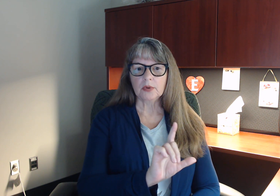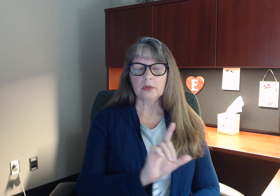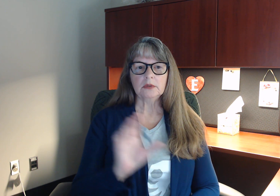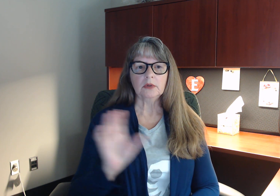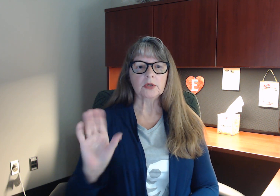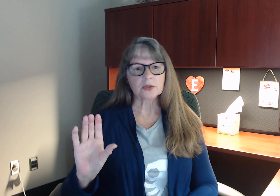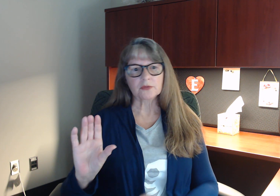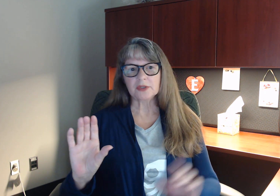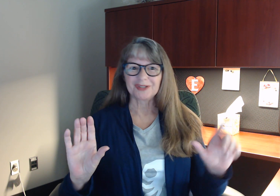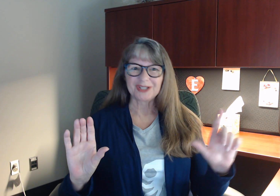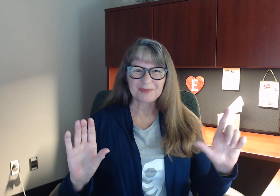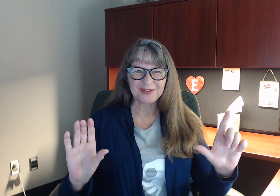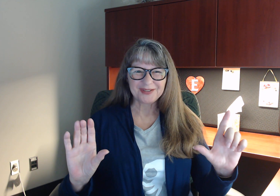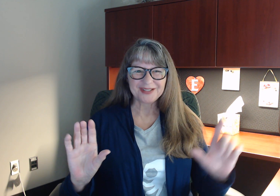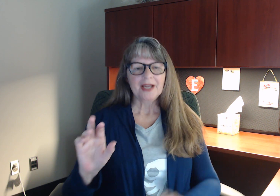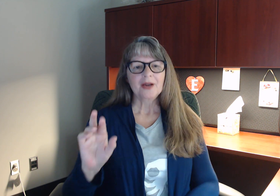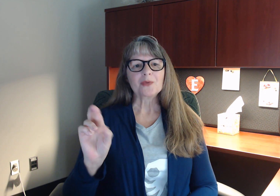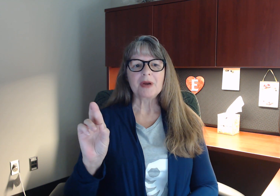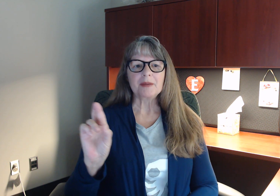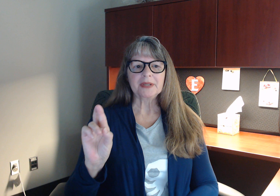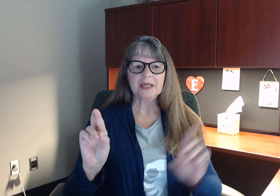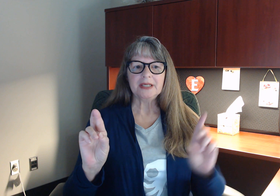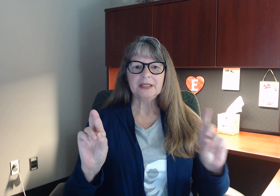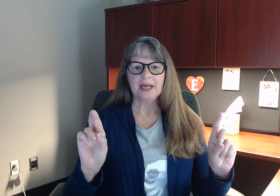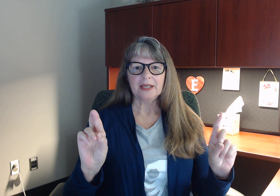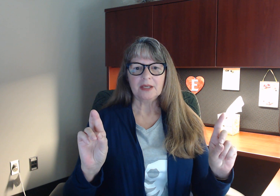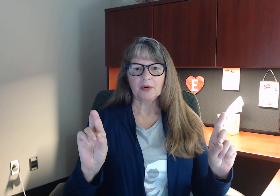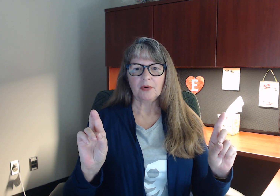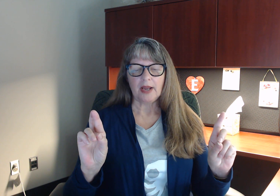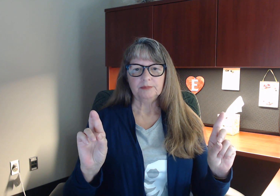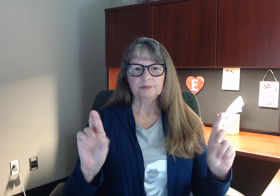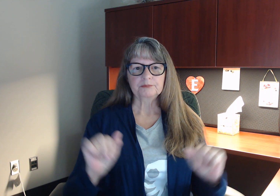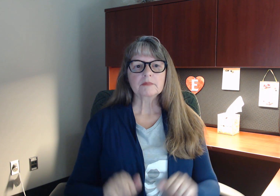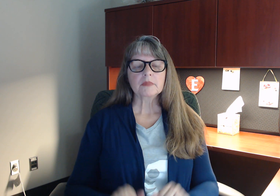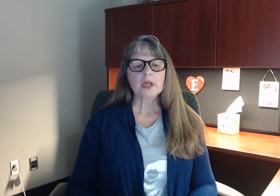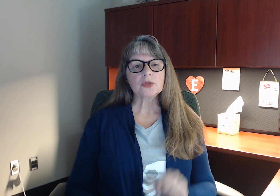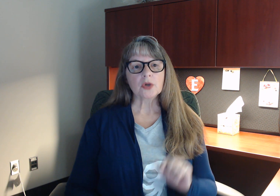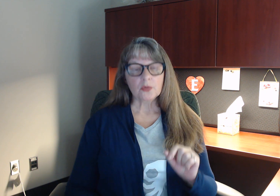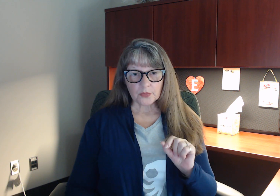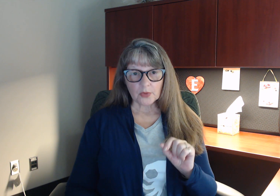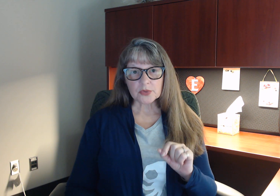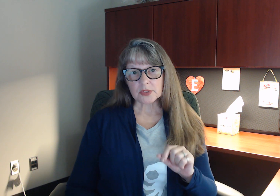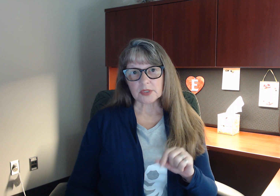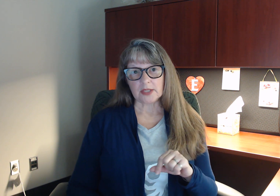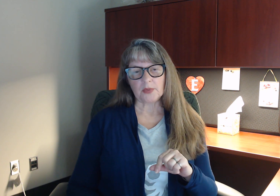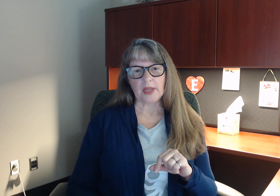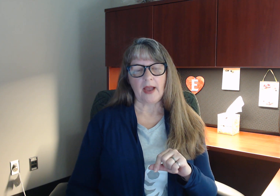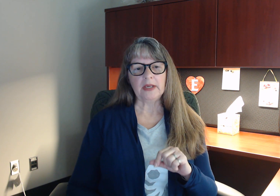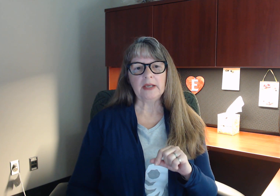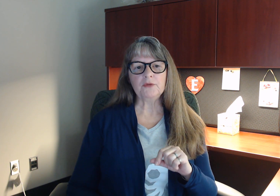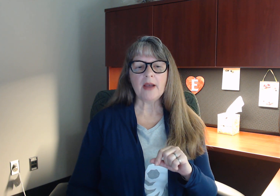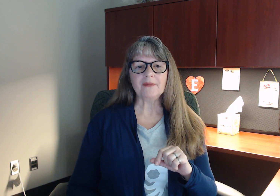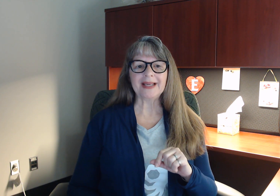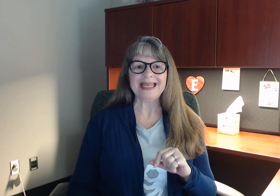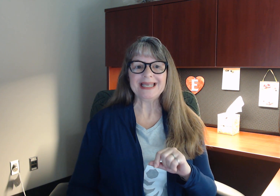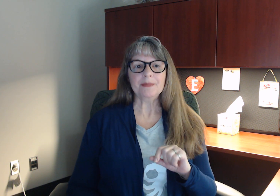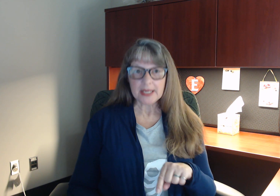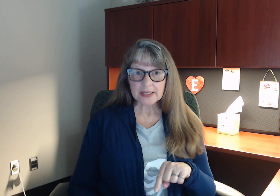liberal, conservative and liberal, Republican and a Democrat. So those are the signs that we have. And if you have like an